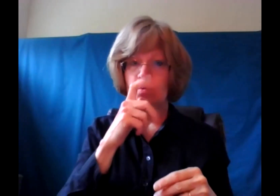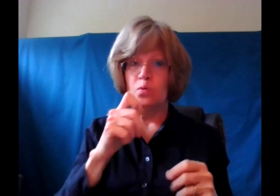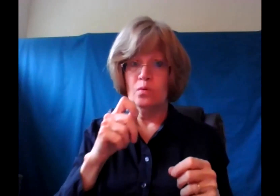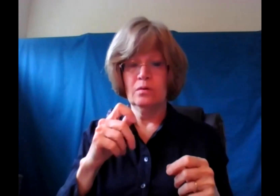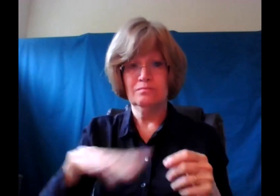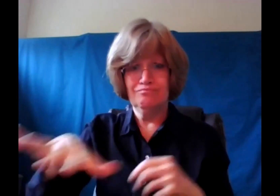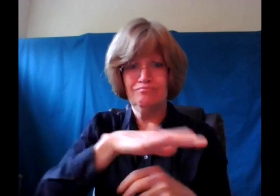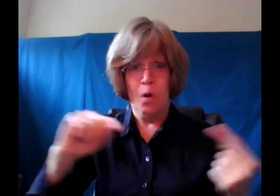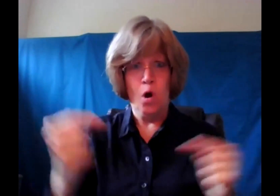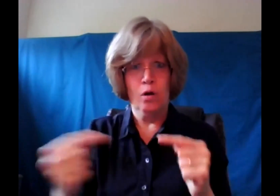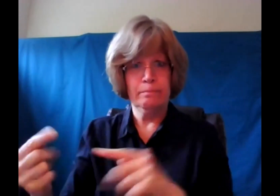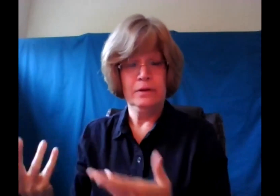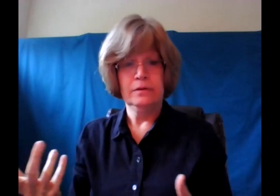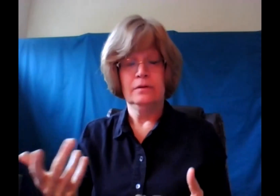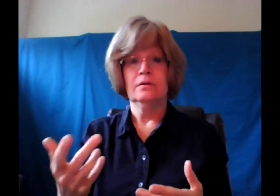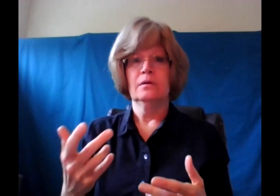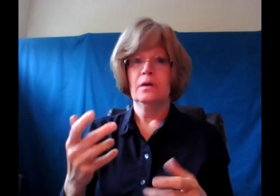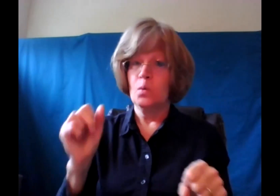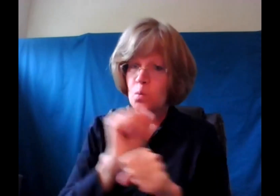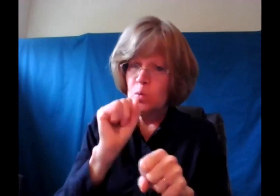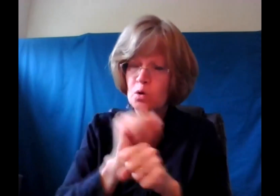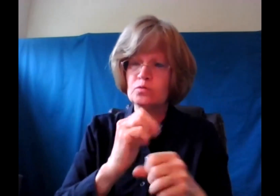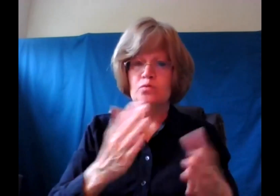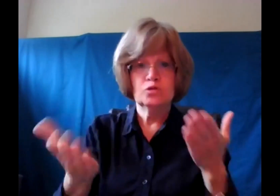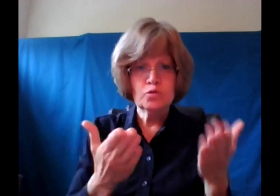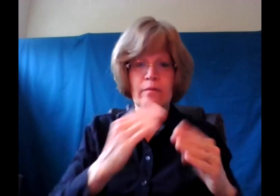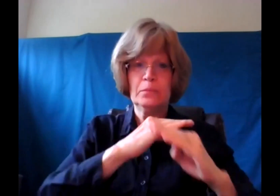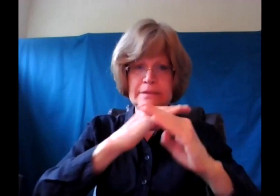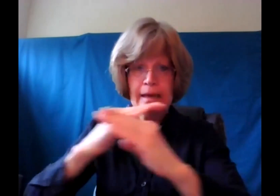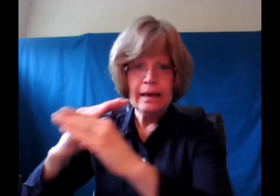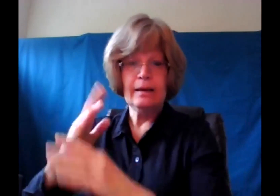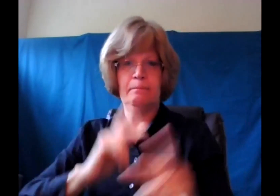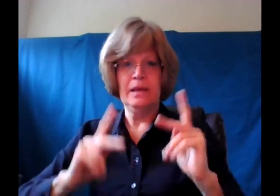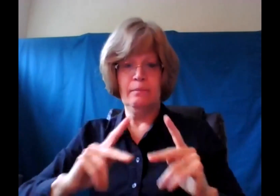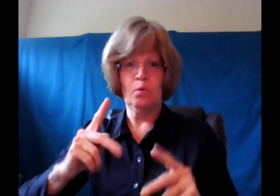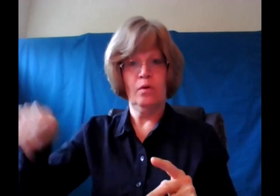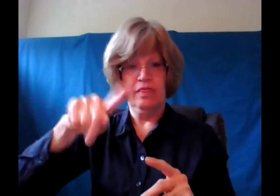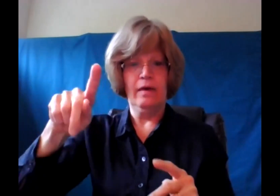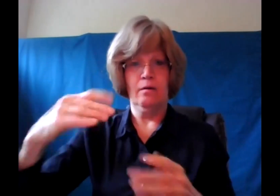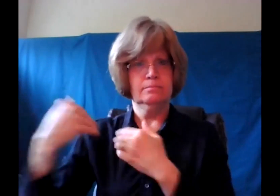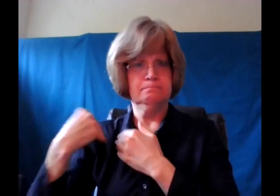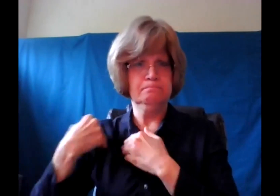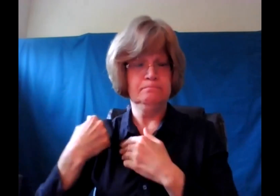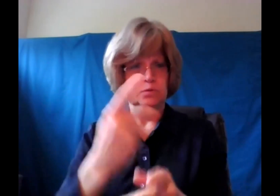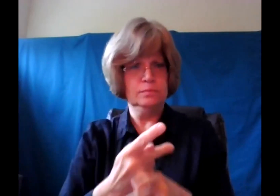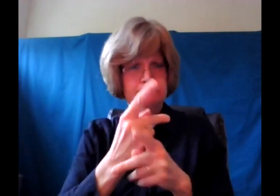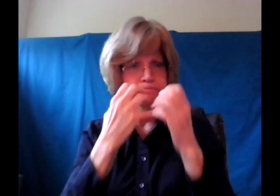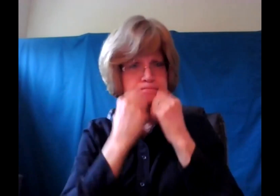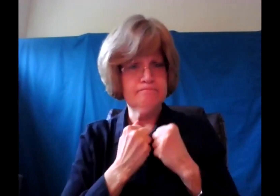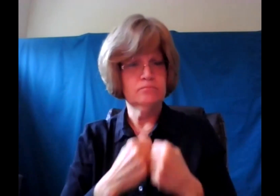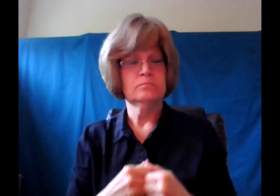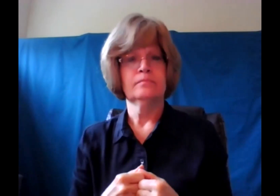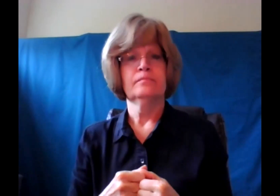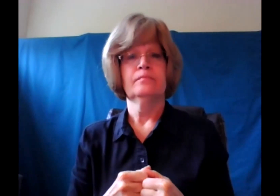way, and to work fervently to serve and protect the people they are appointed to care for.